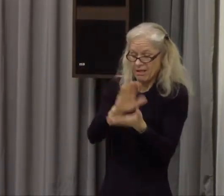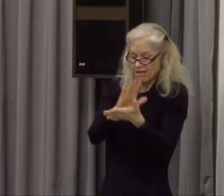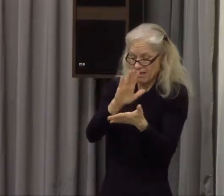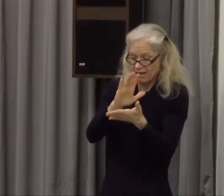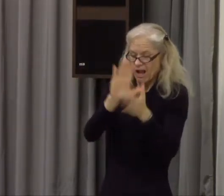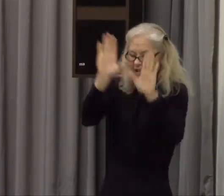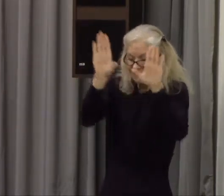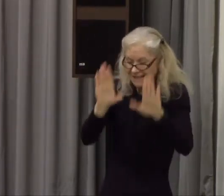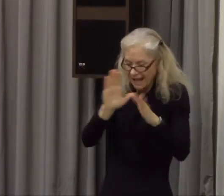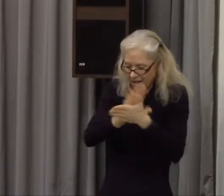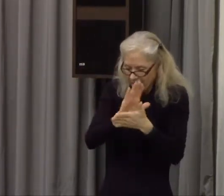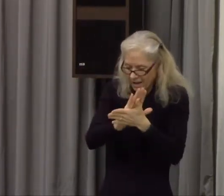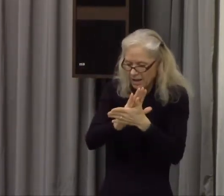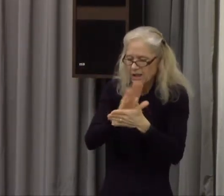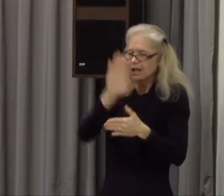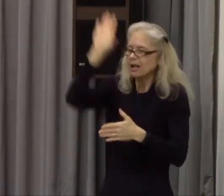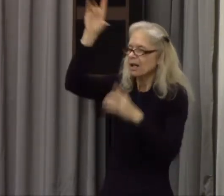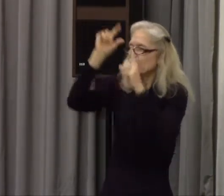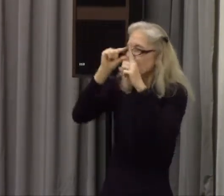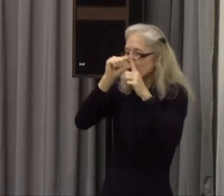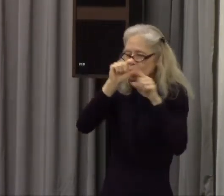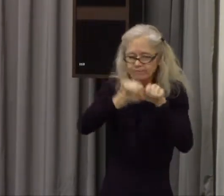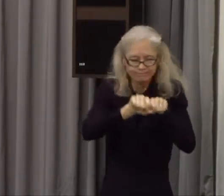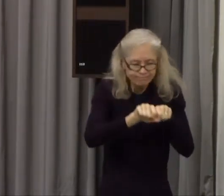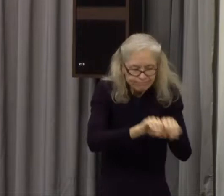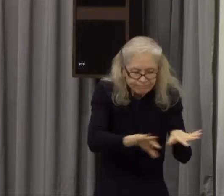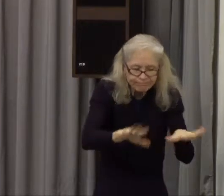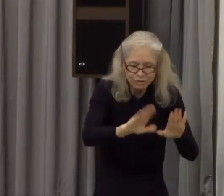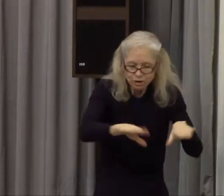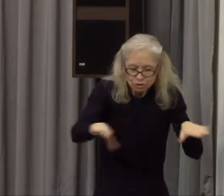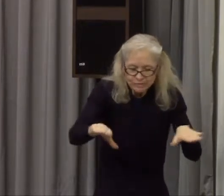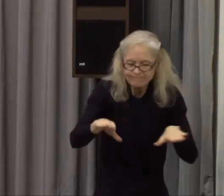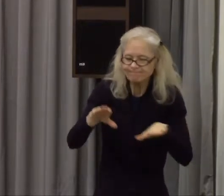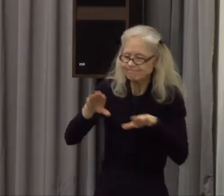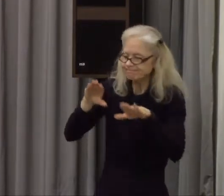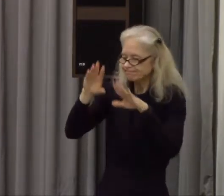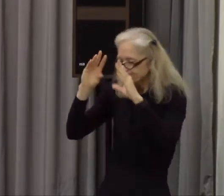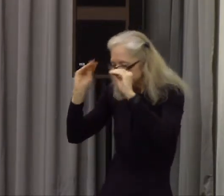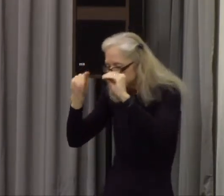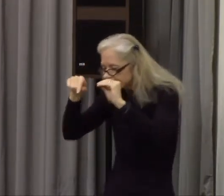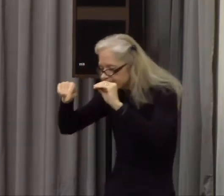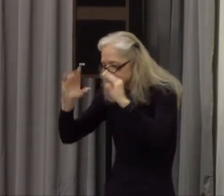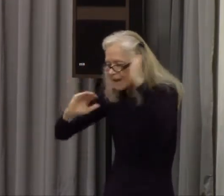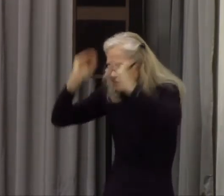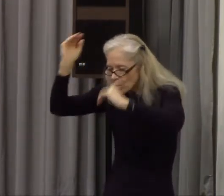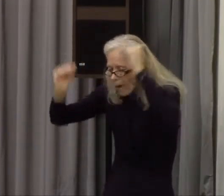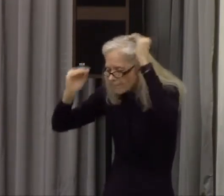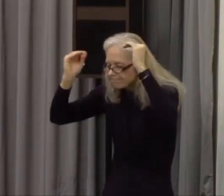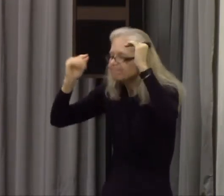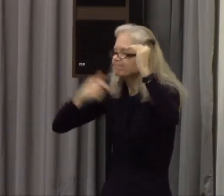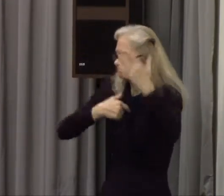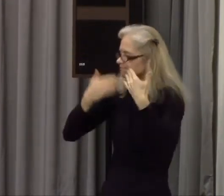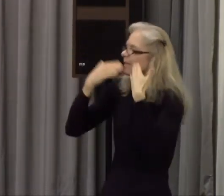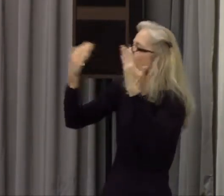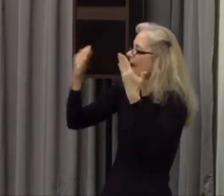more amazed at you, want to be more faithful to you, want to love our brothers and